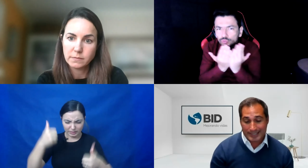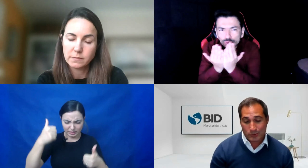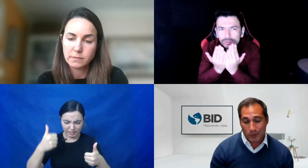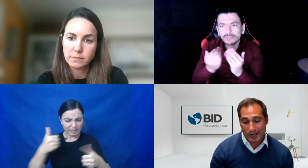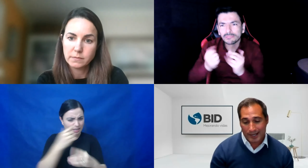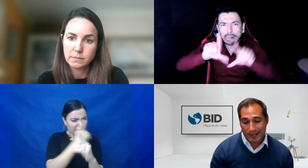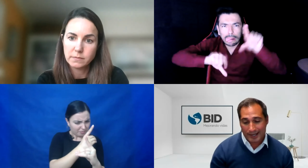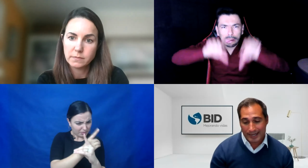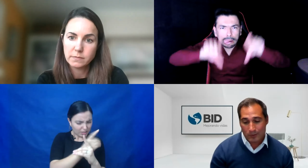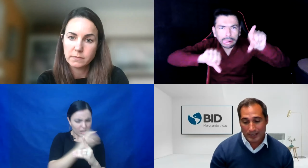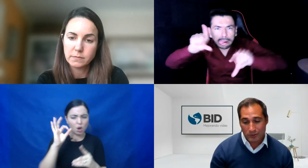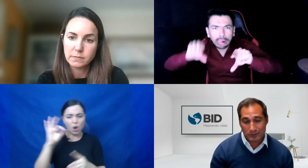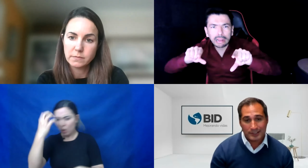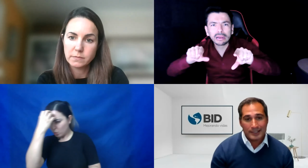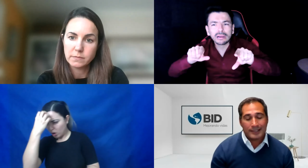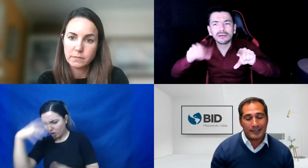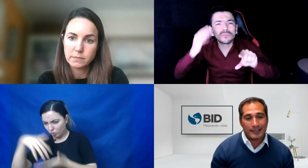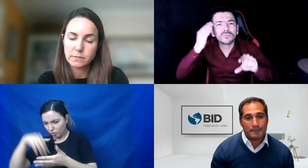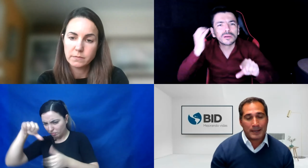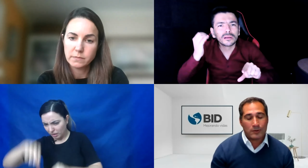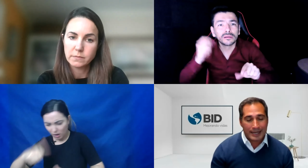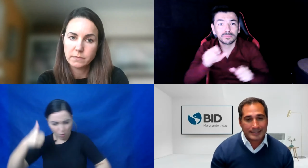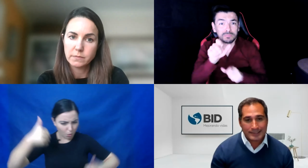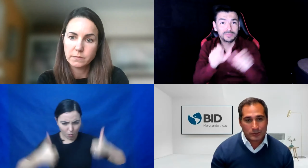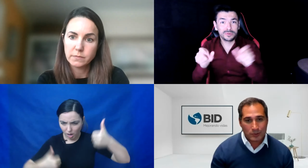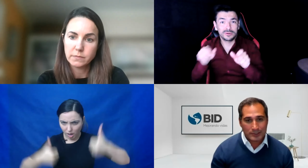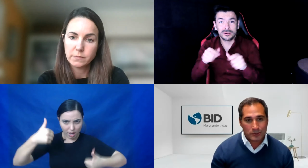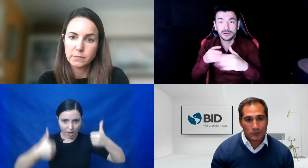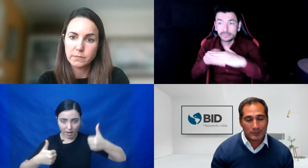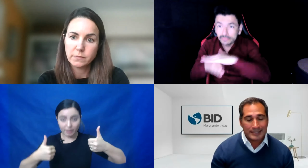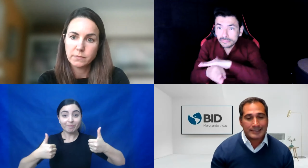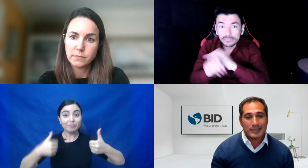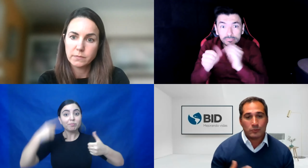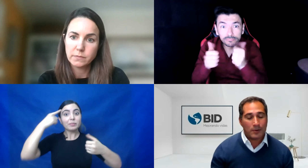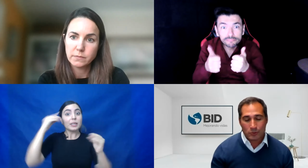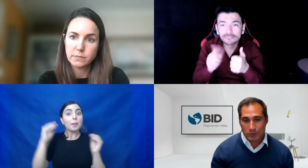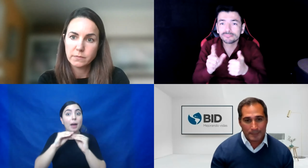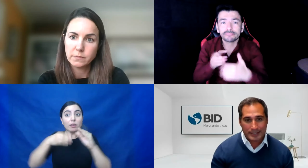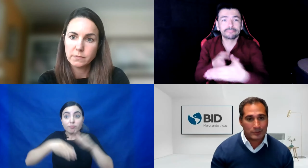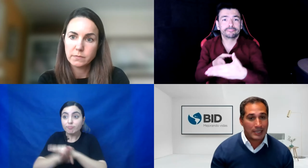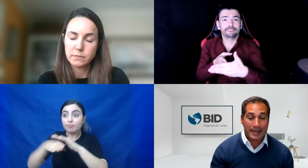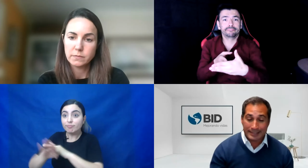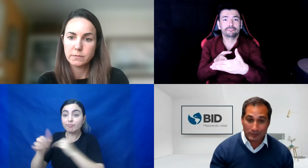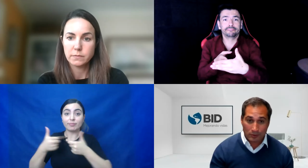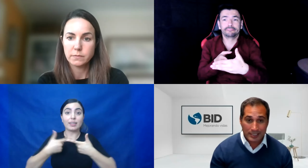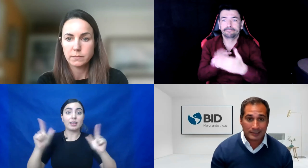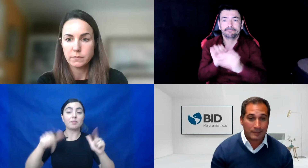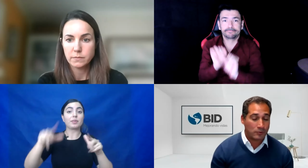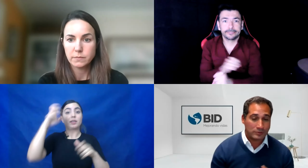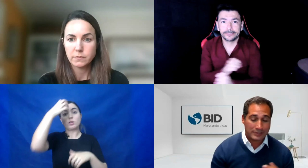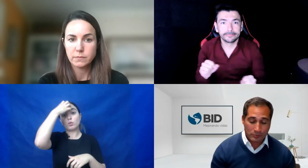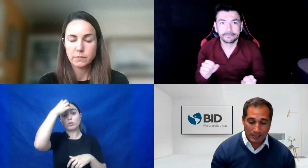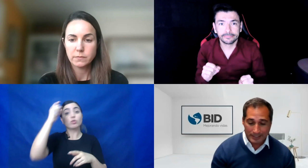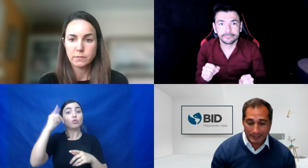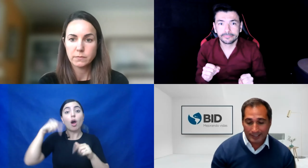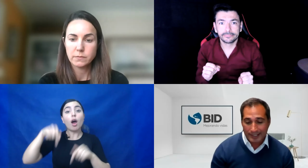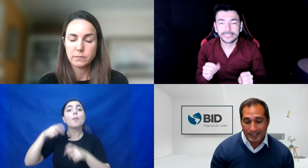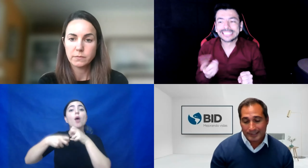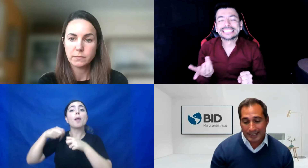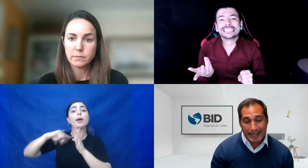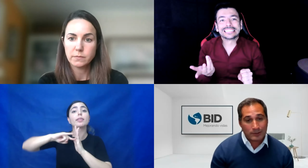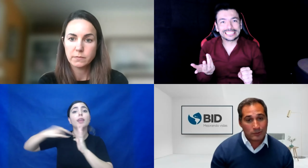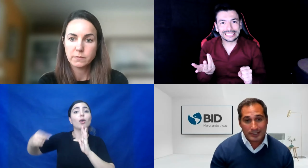and it relates to their access to education. The access to education, in order to achieve that, we